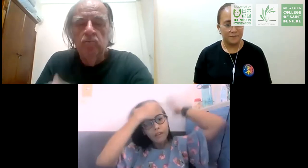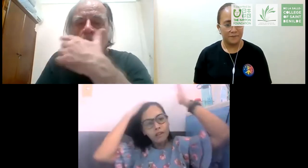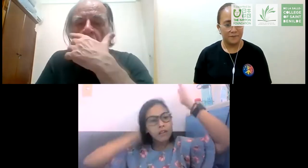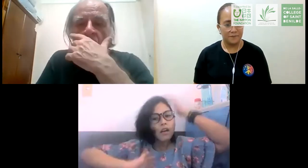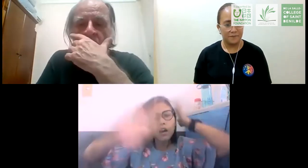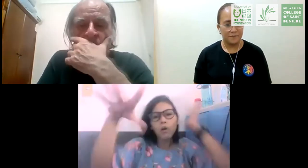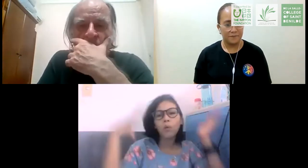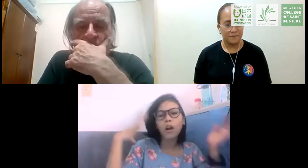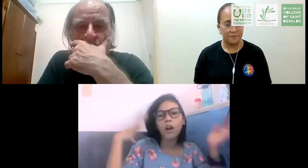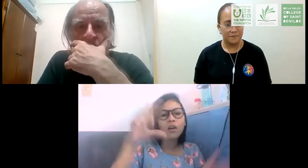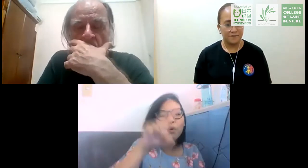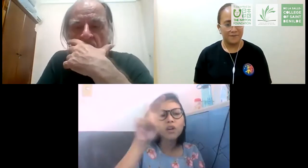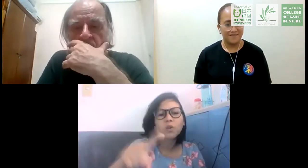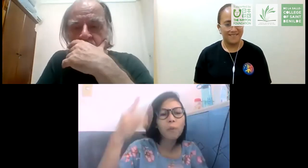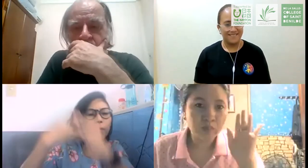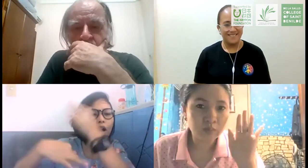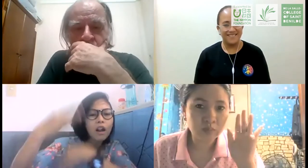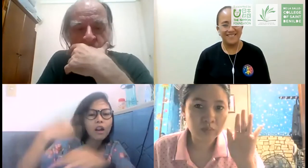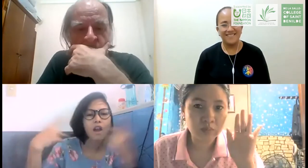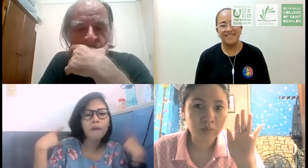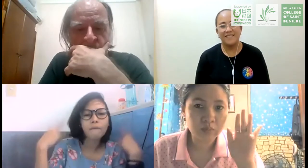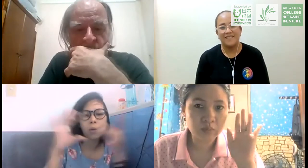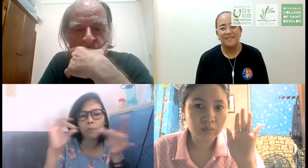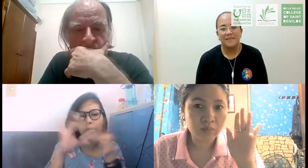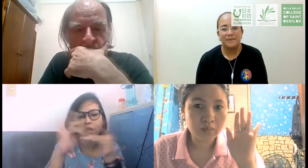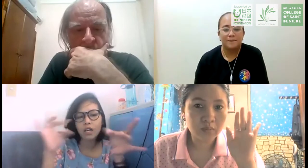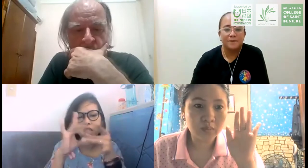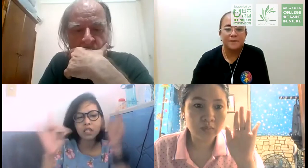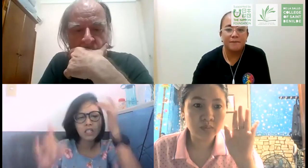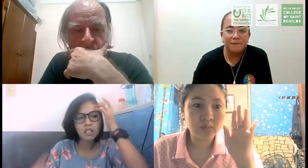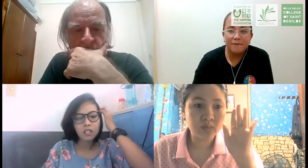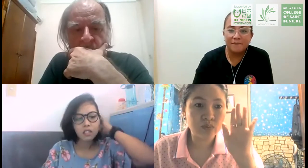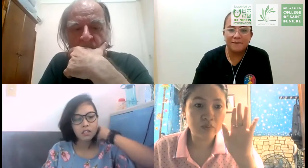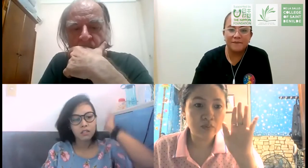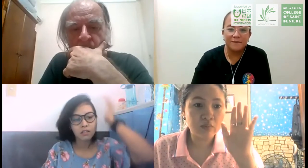For one of the signs, I forgot. Hold on.